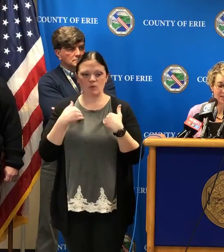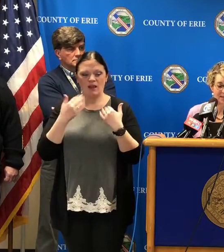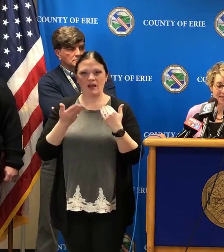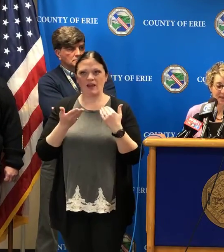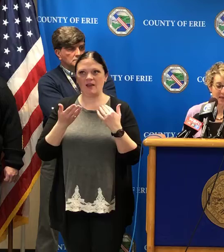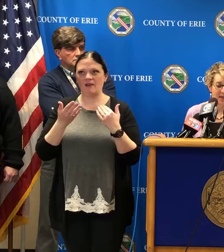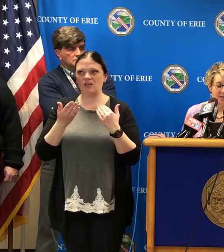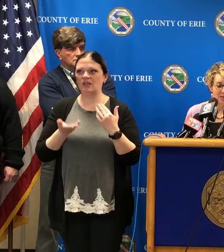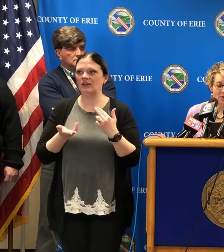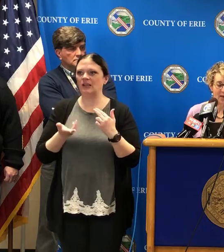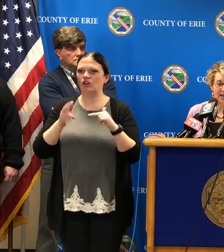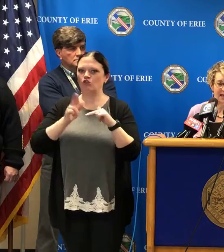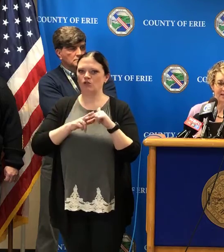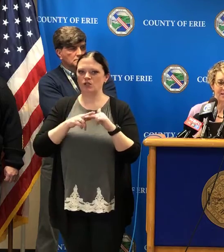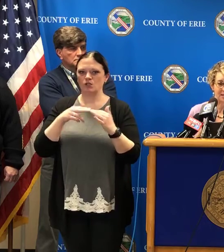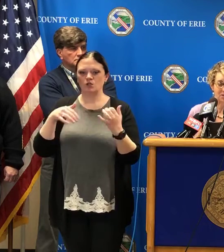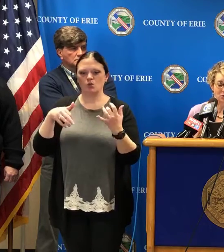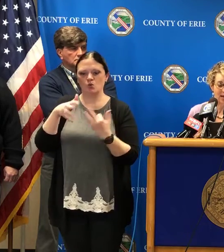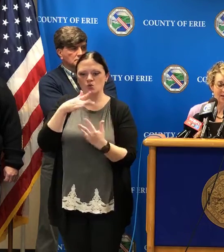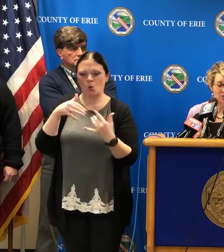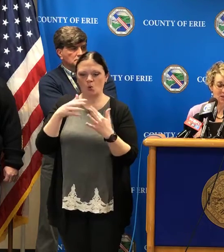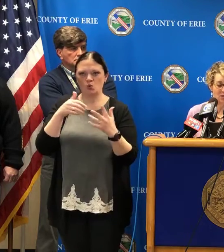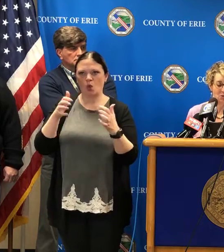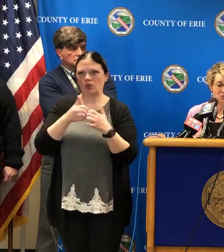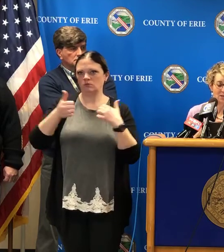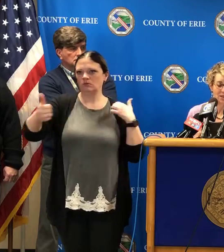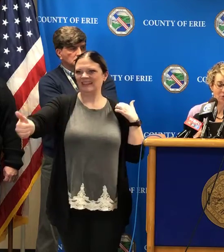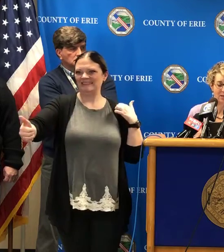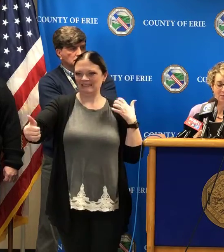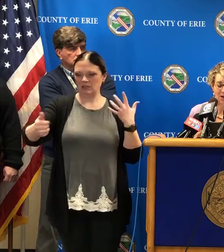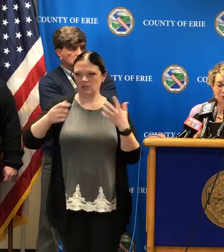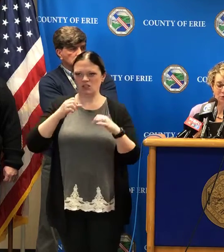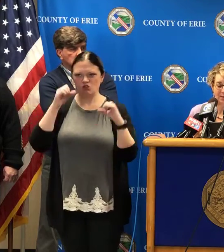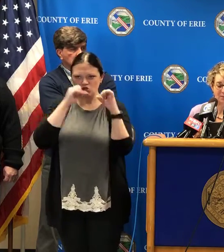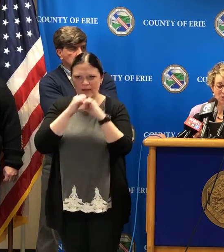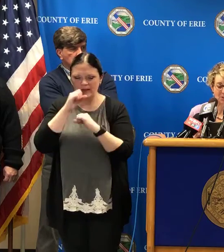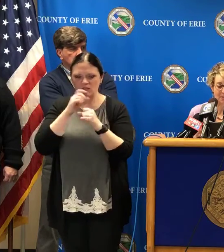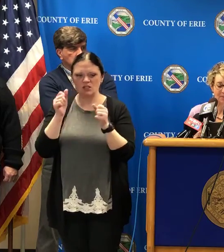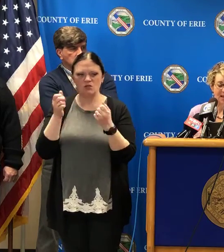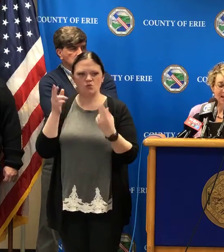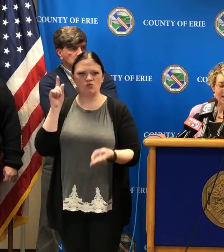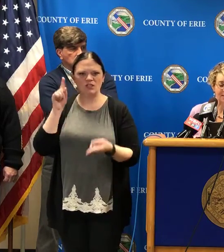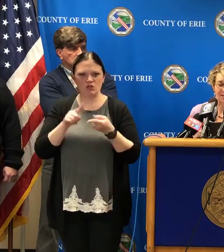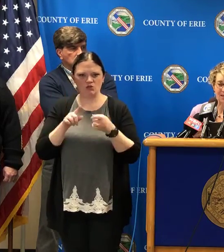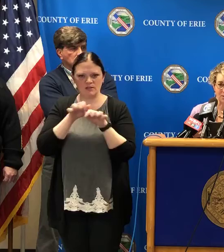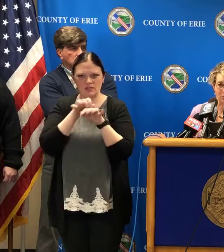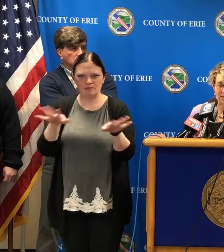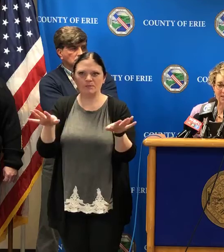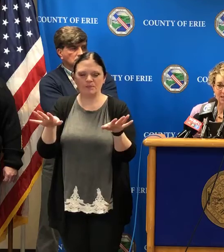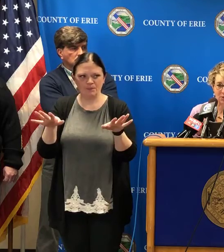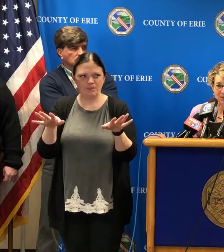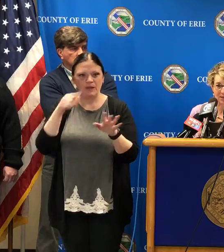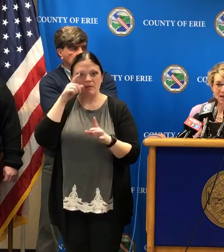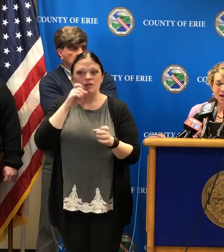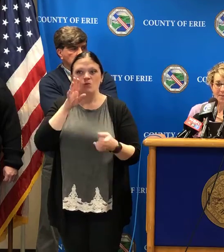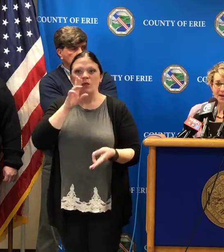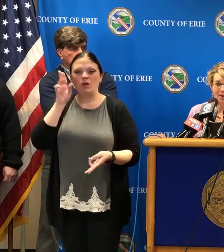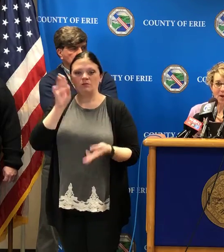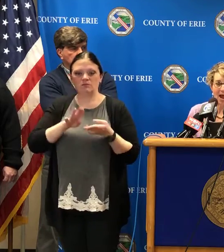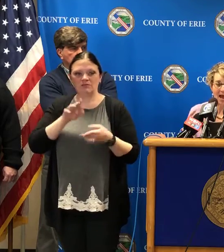social distancing. So, again, and this is a strategy to decrease viral transmission, and because we're going to